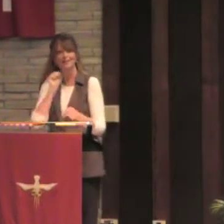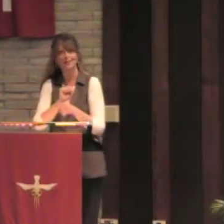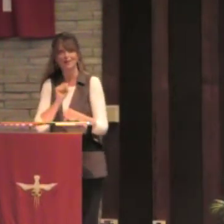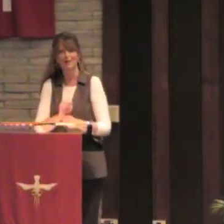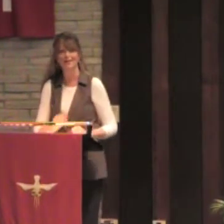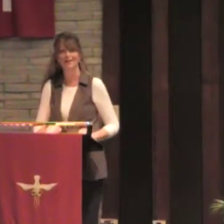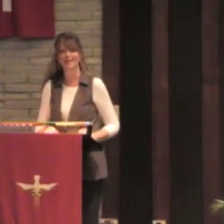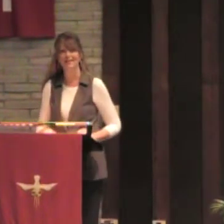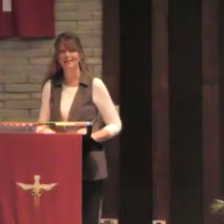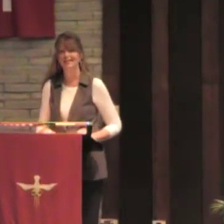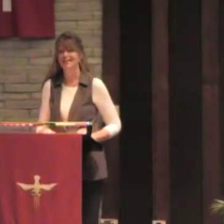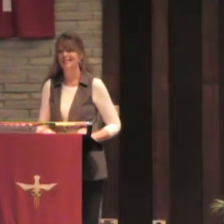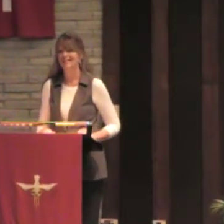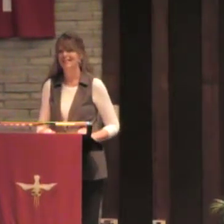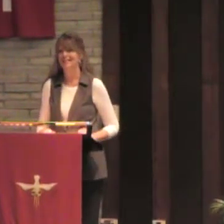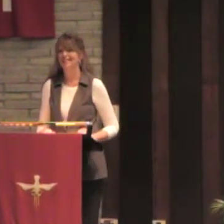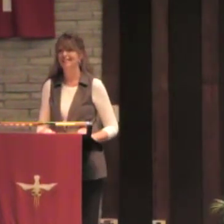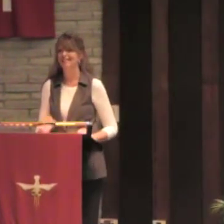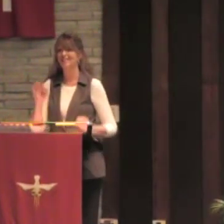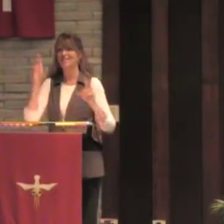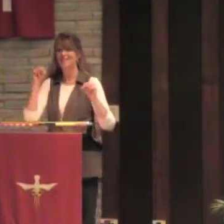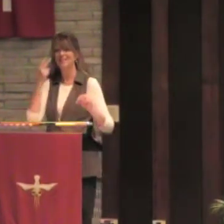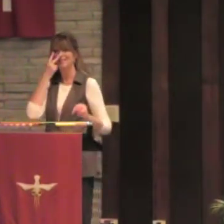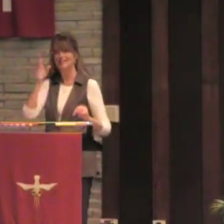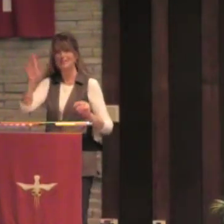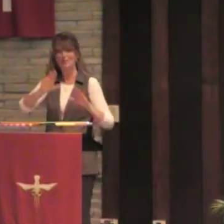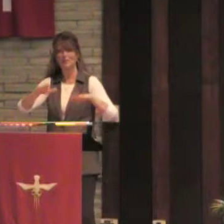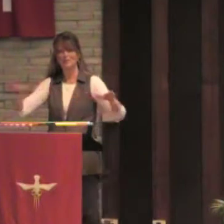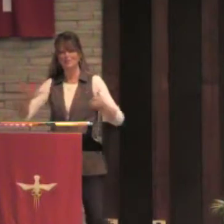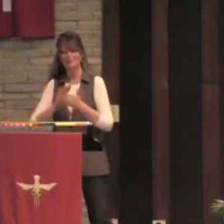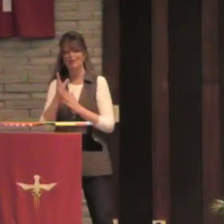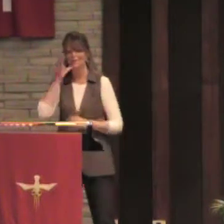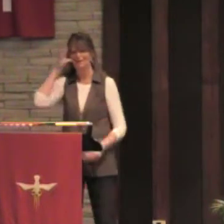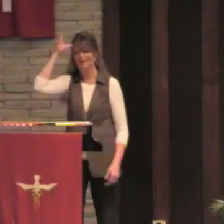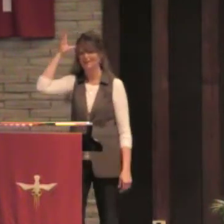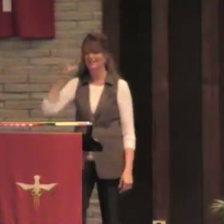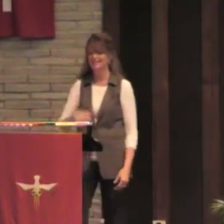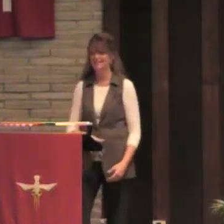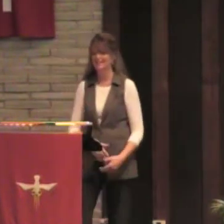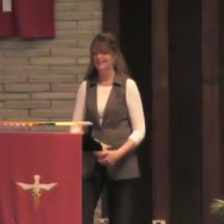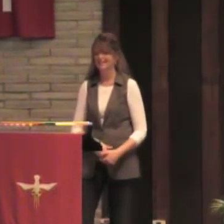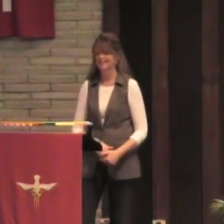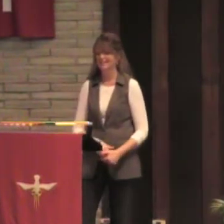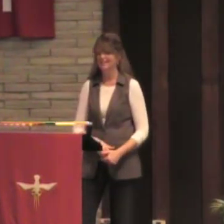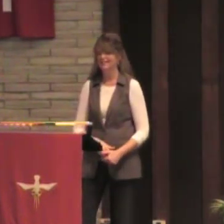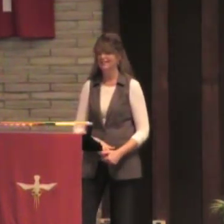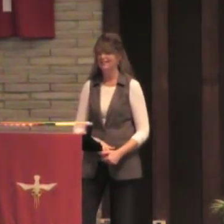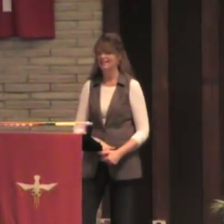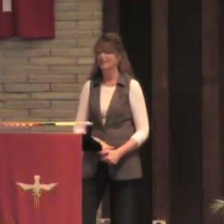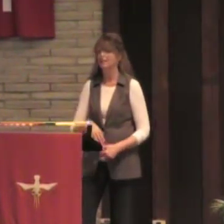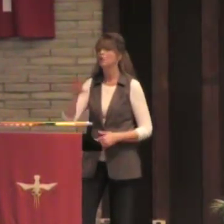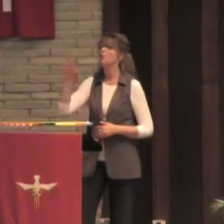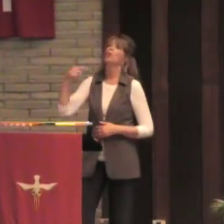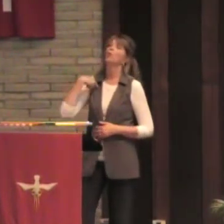that parenthood is not an easy job. So it's fun to see your own children become parents.